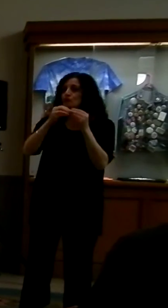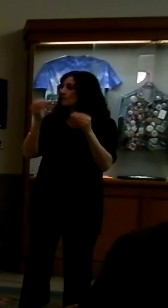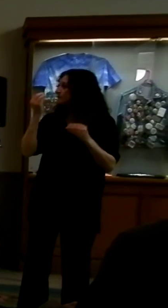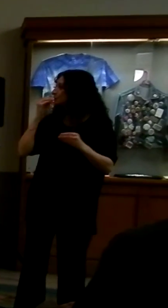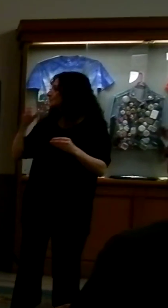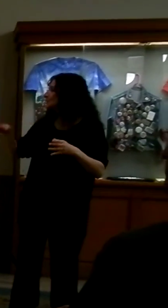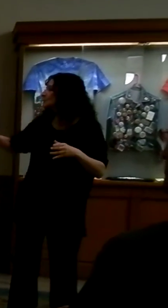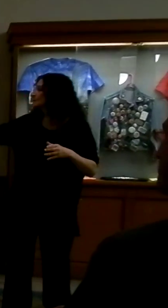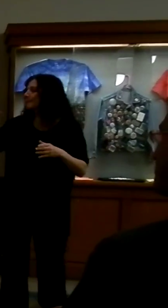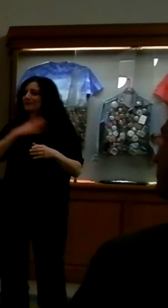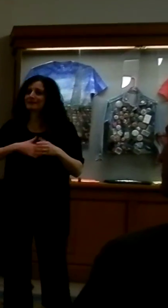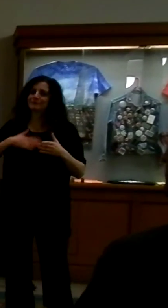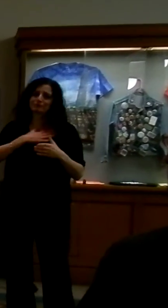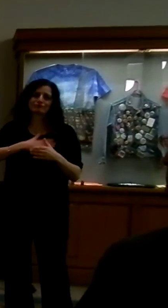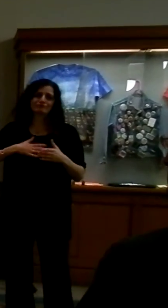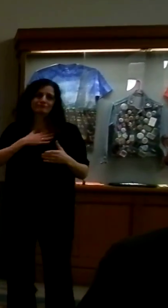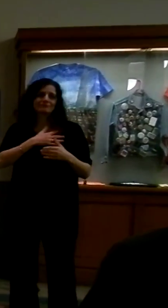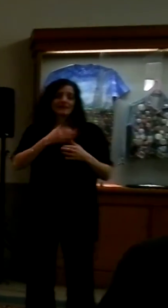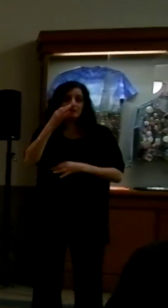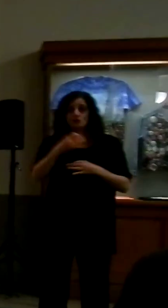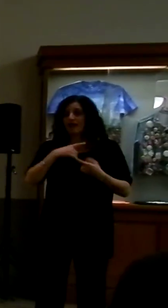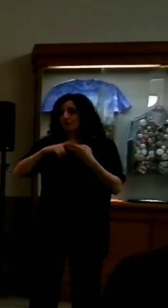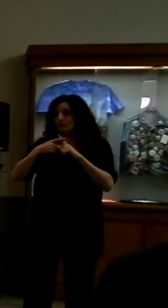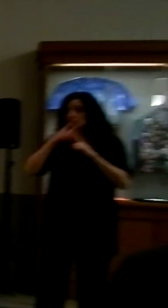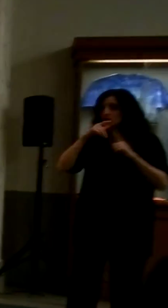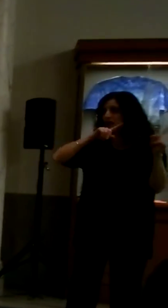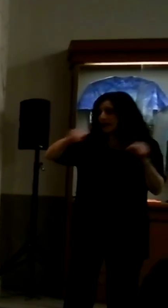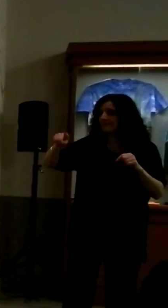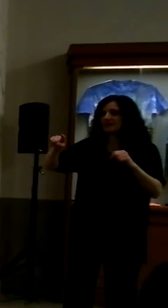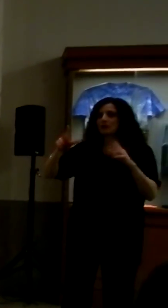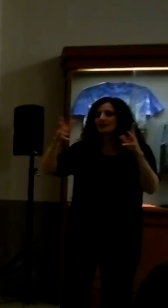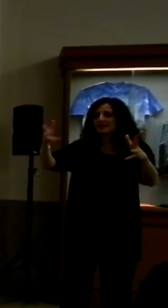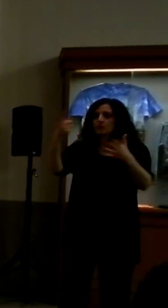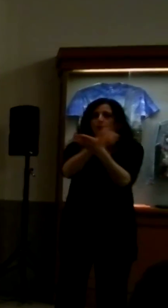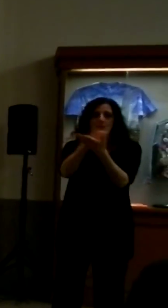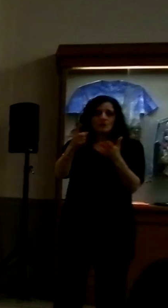and please enjoy this. And if you have friends who haven't seen this, this will be up for